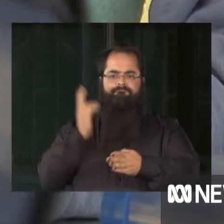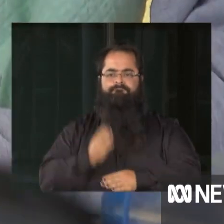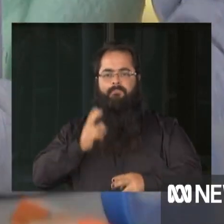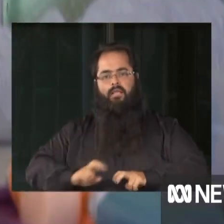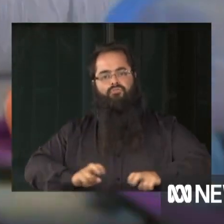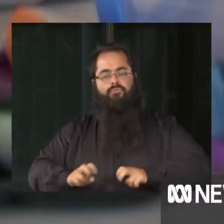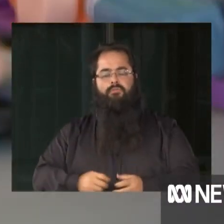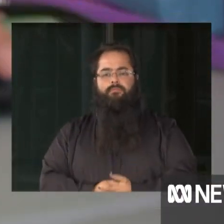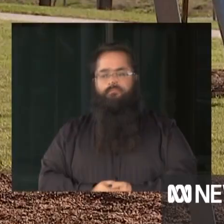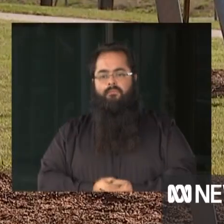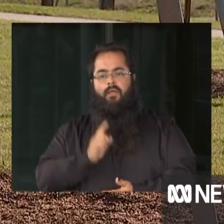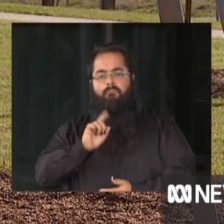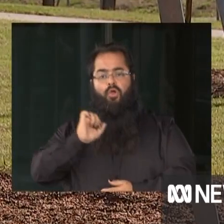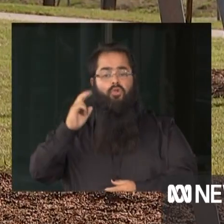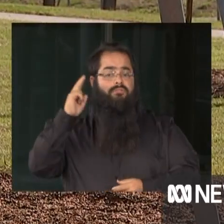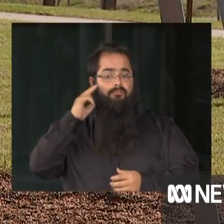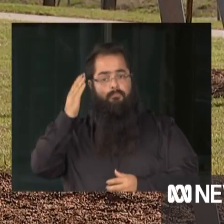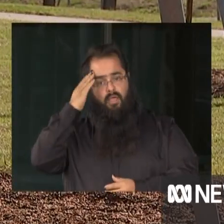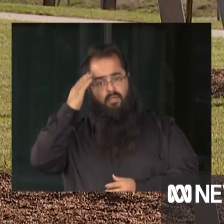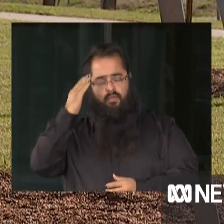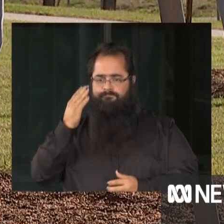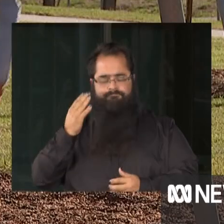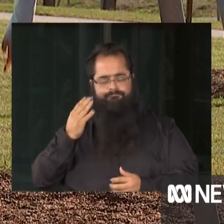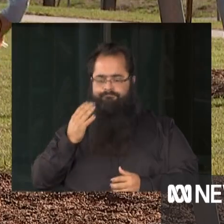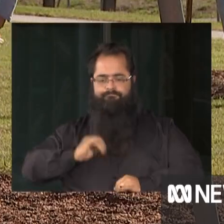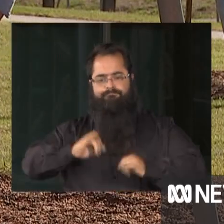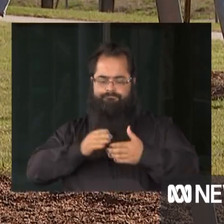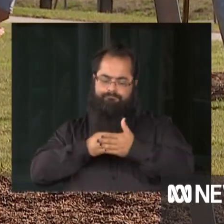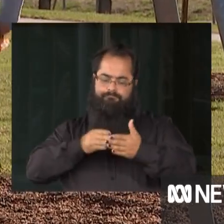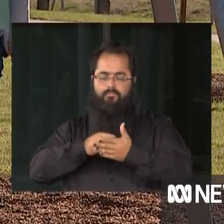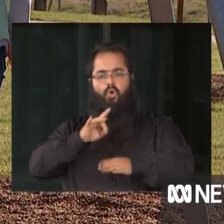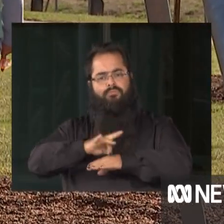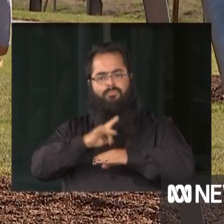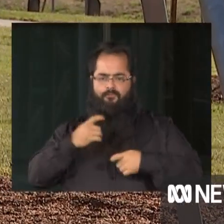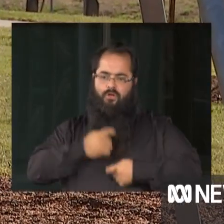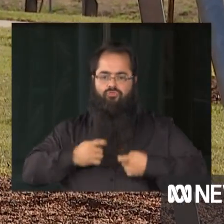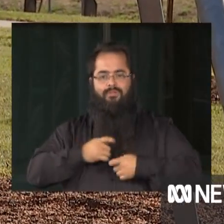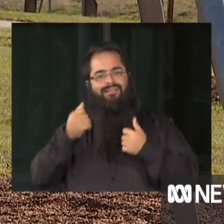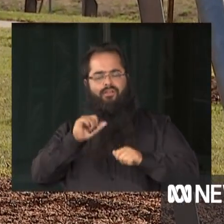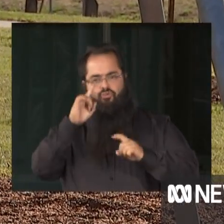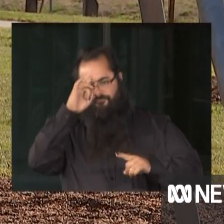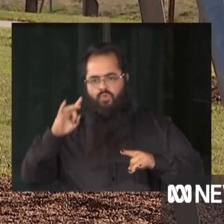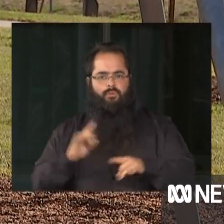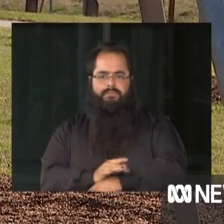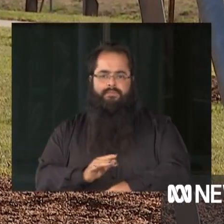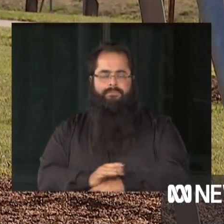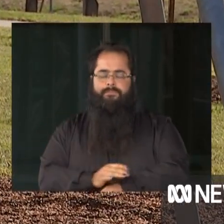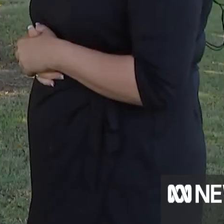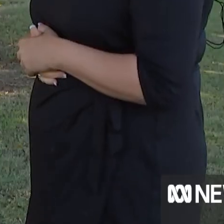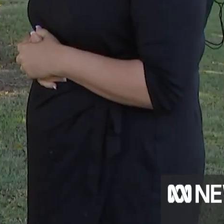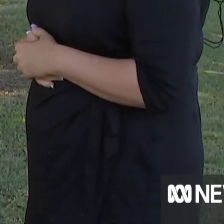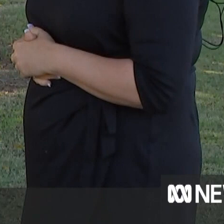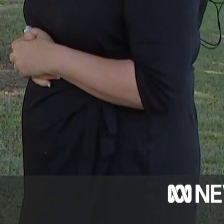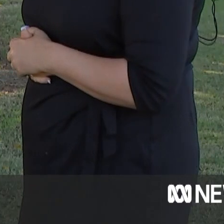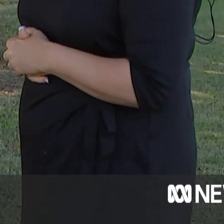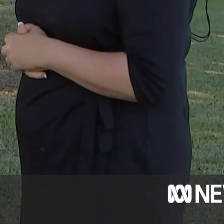is needed. But her deaf mother has found hospitals to be frustrating and confusing.